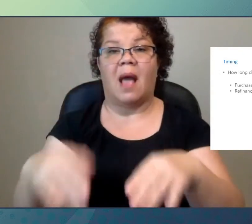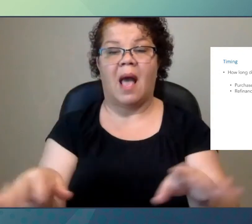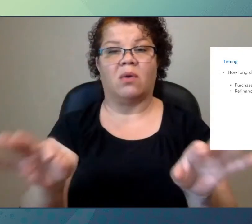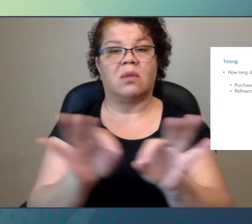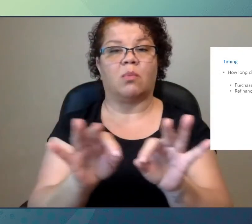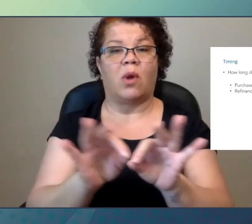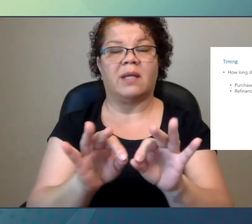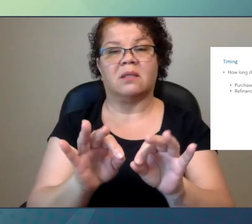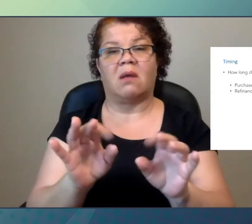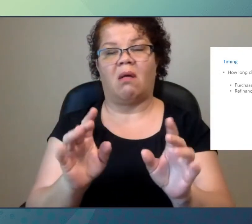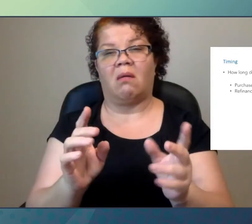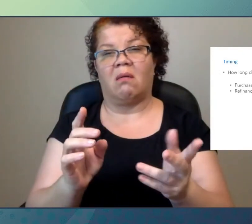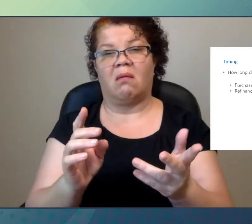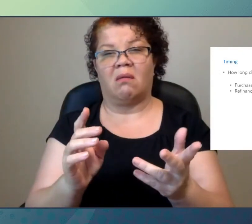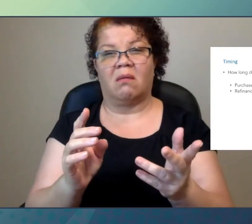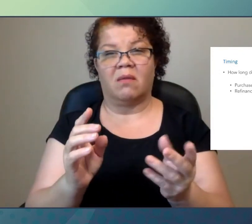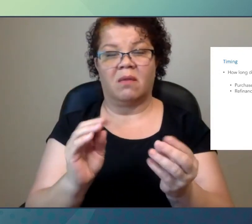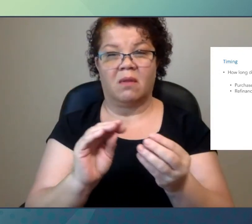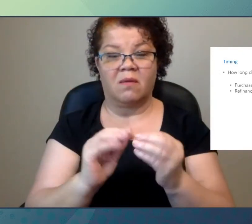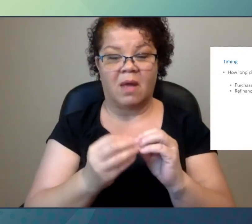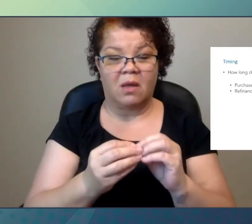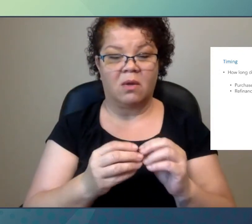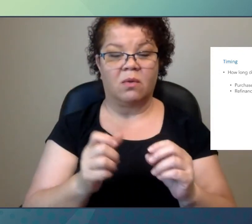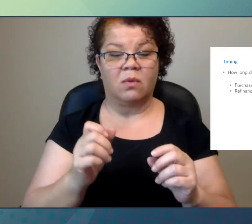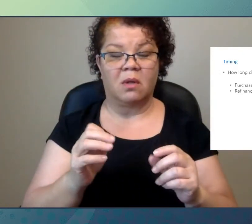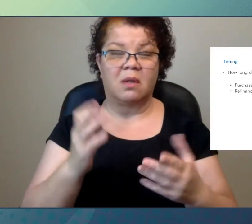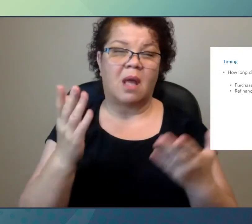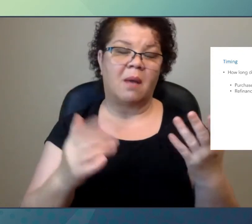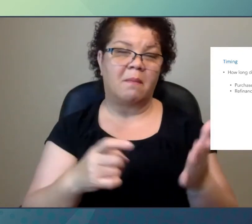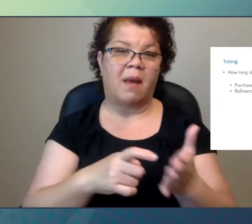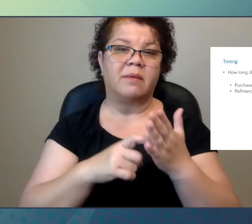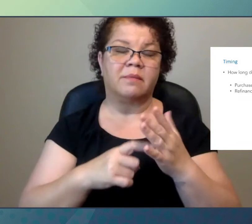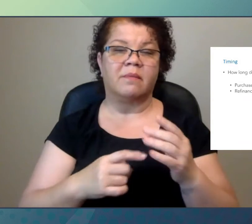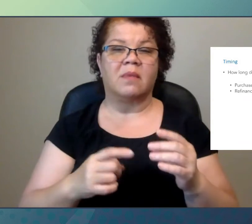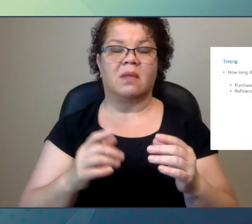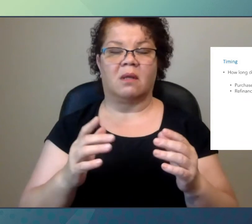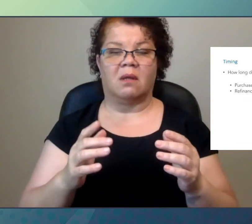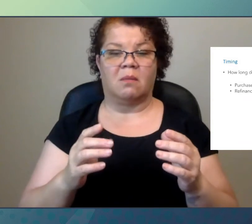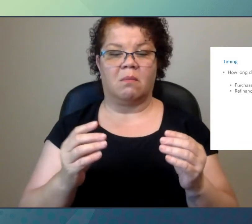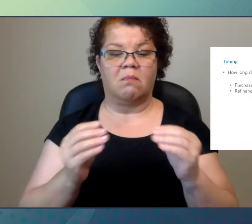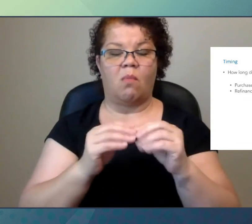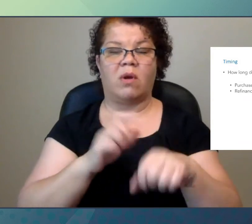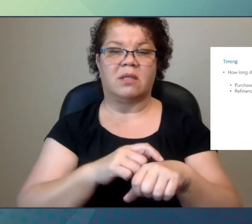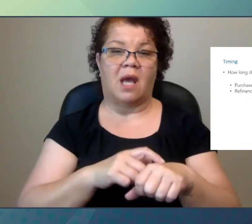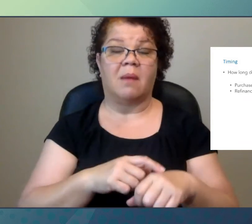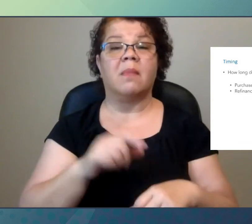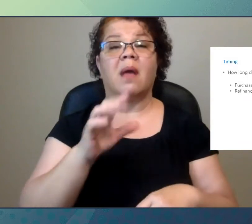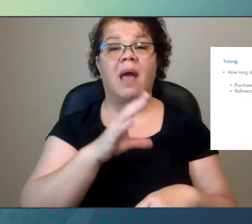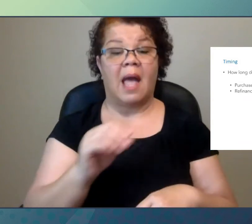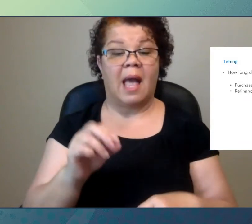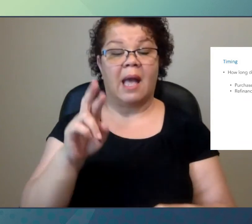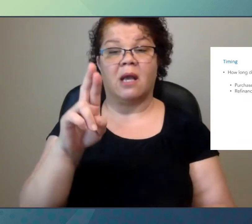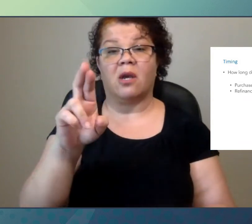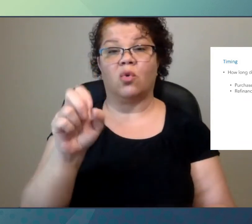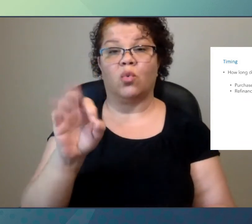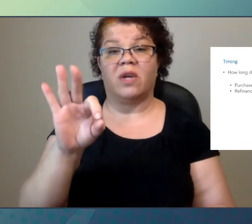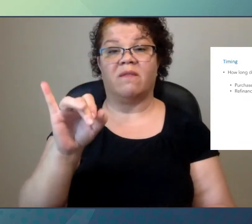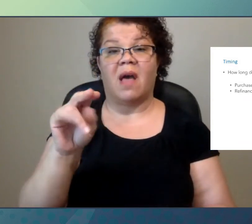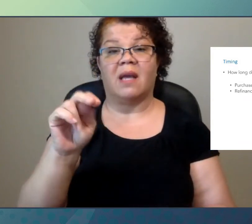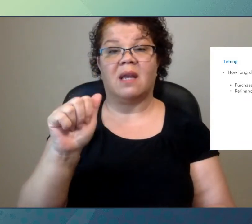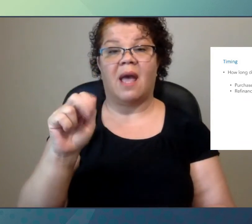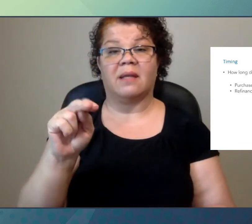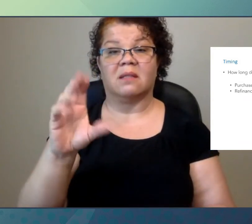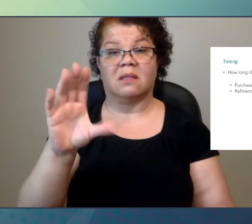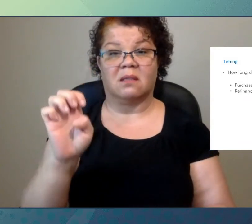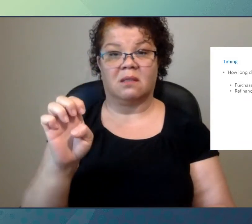may take a little bit longer than if it's a, you know, a smaller tract home. And refinances, again,